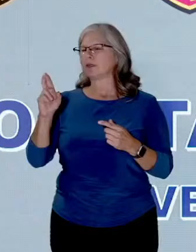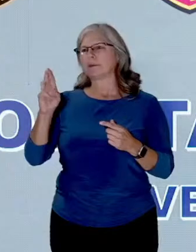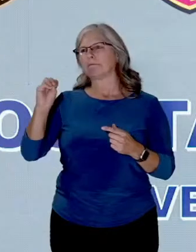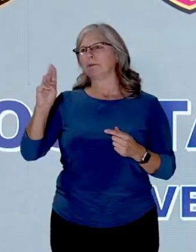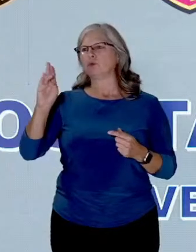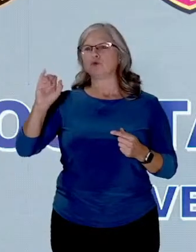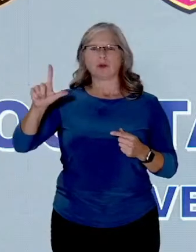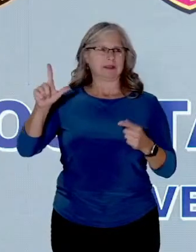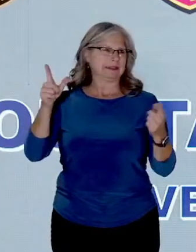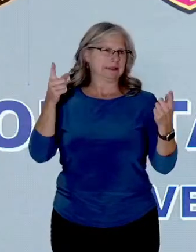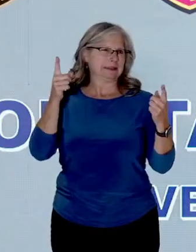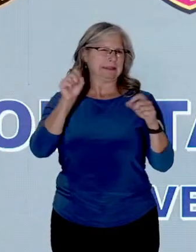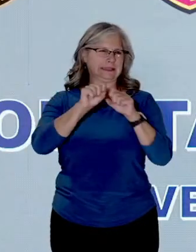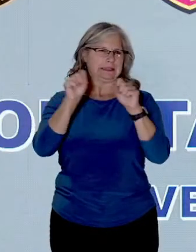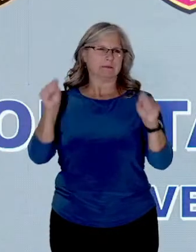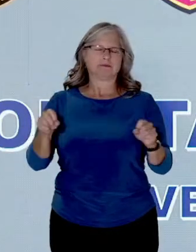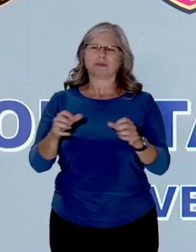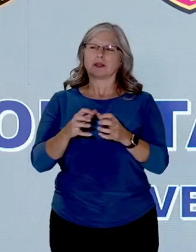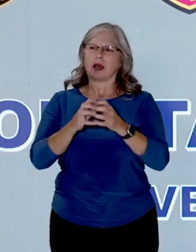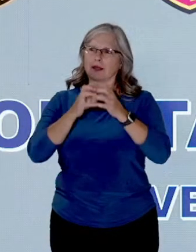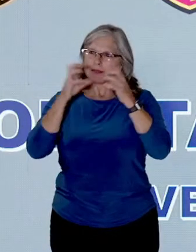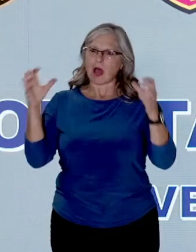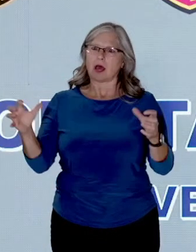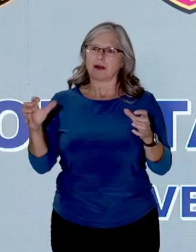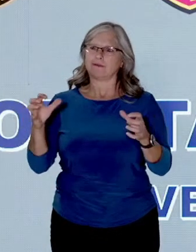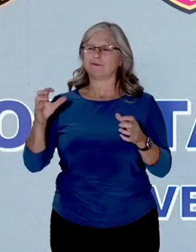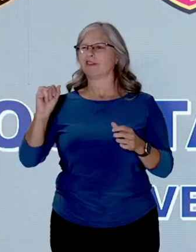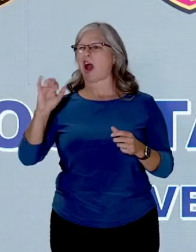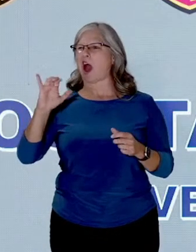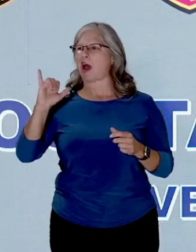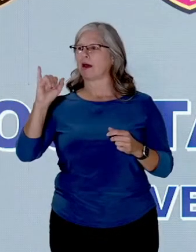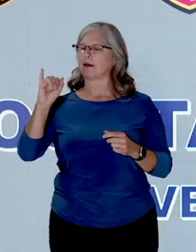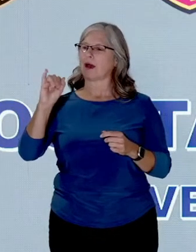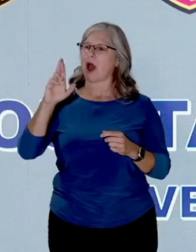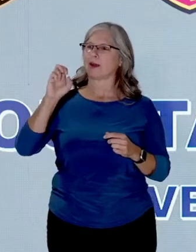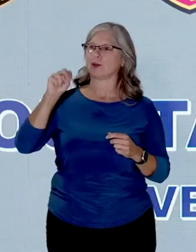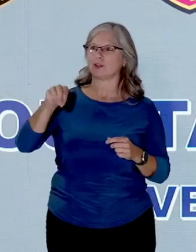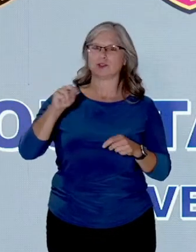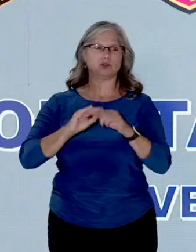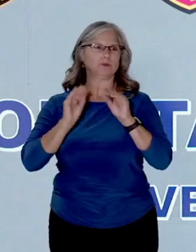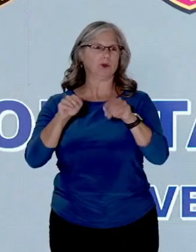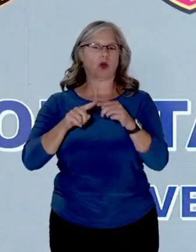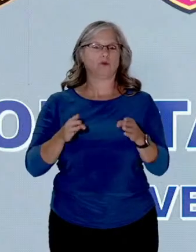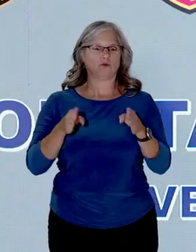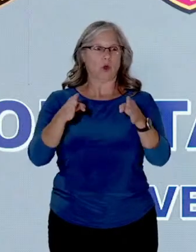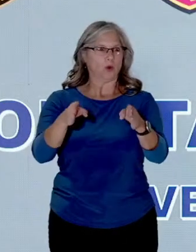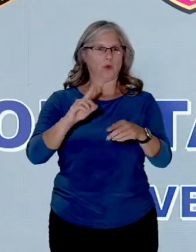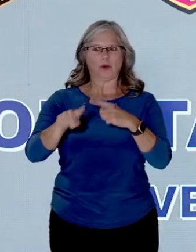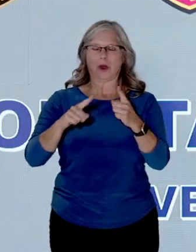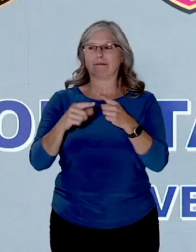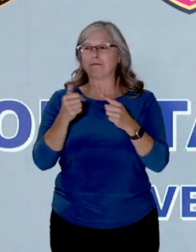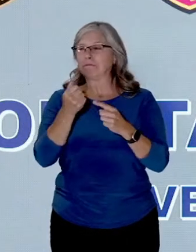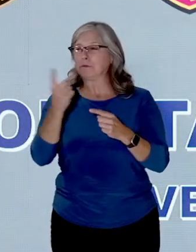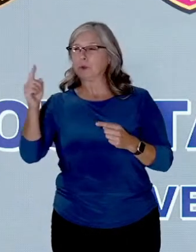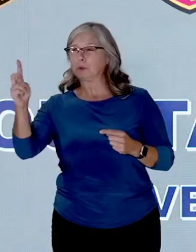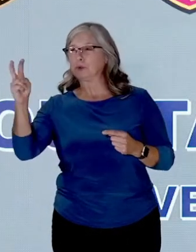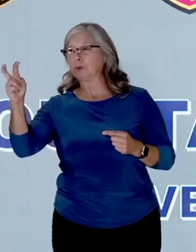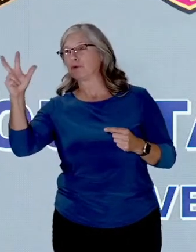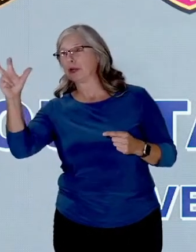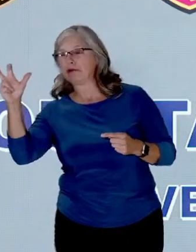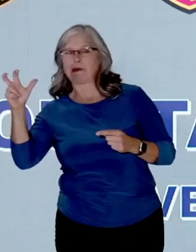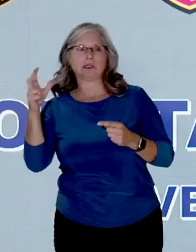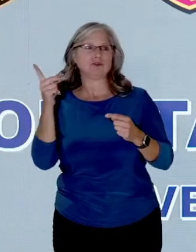system. It's a lot of iron to put on the road when you have a few hundred fire trucks, water